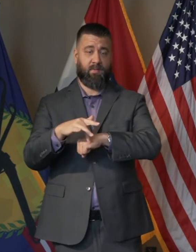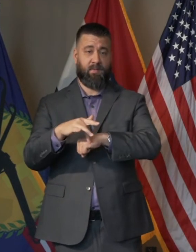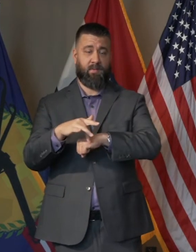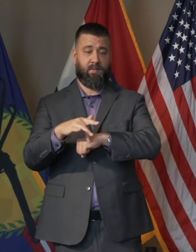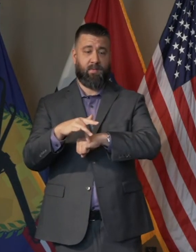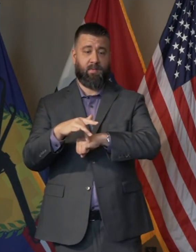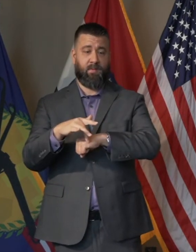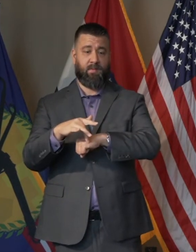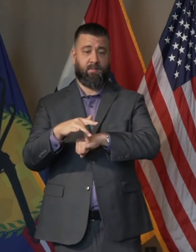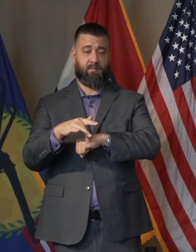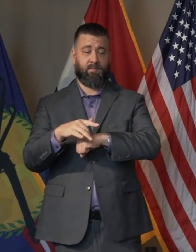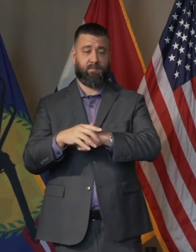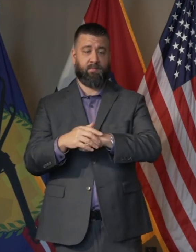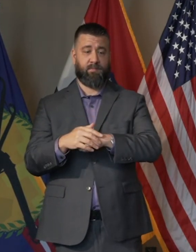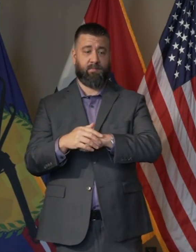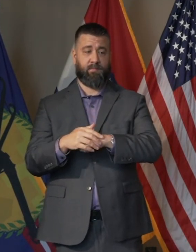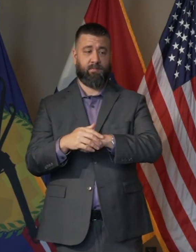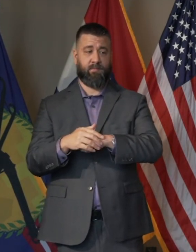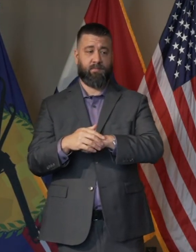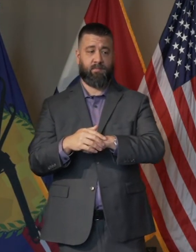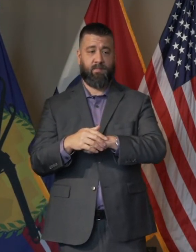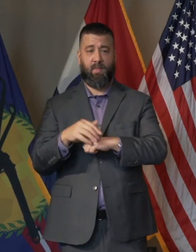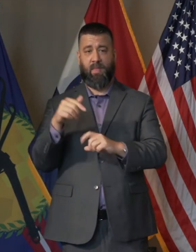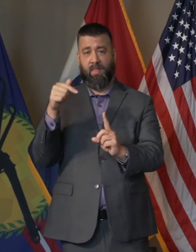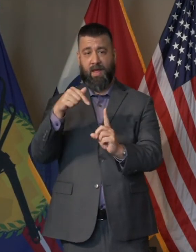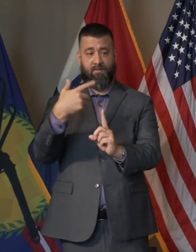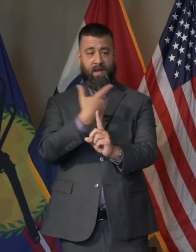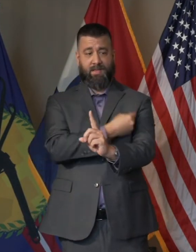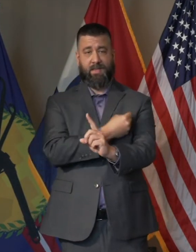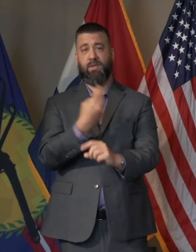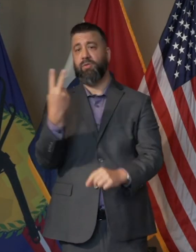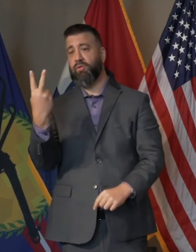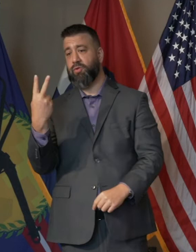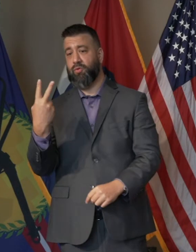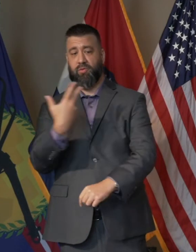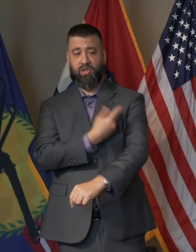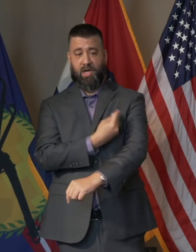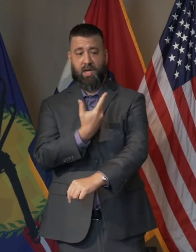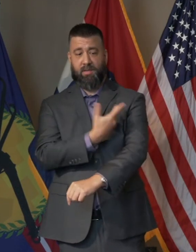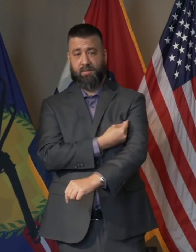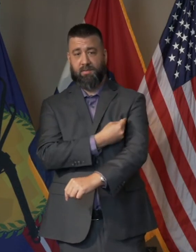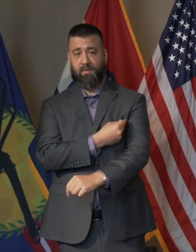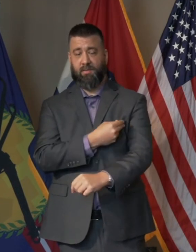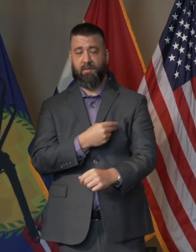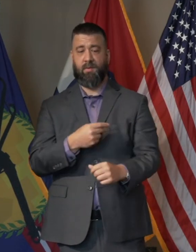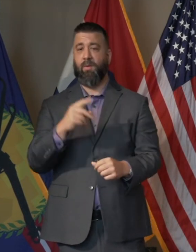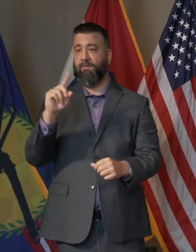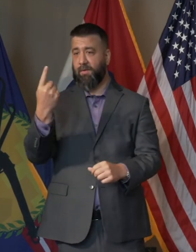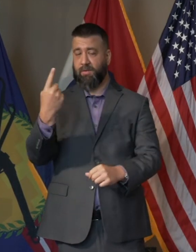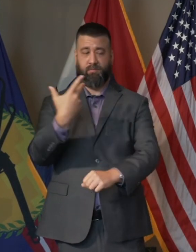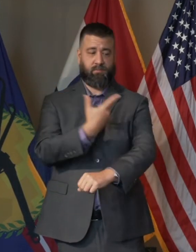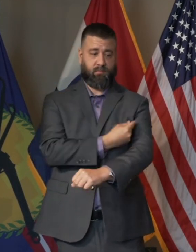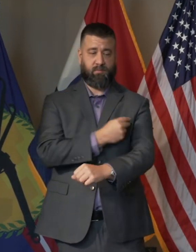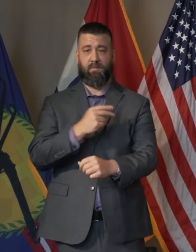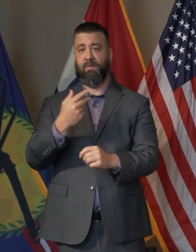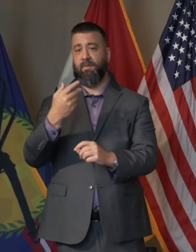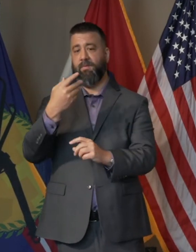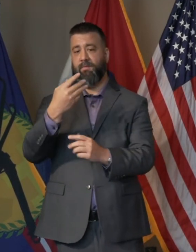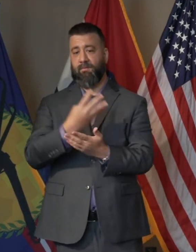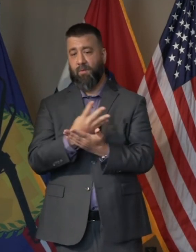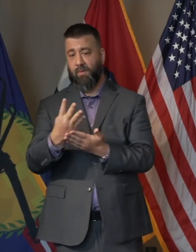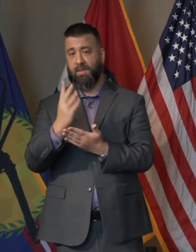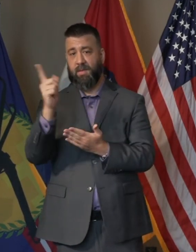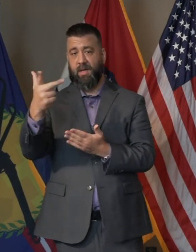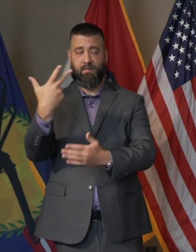the current vaccines are 2-shot vaccines, the second shot coming 4 weeks later, and then immunity develops sometime after